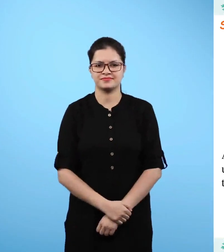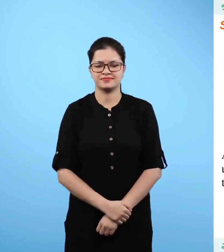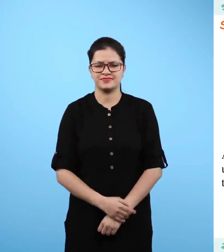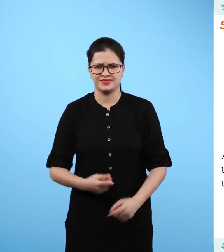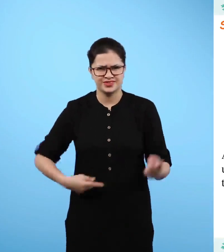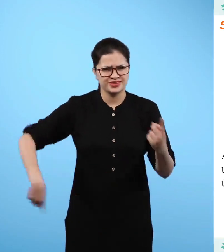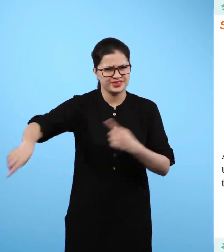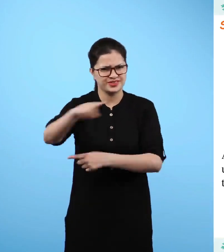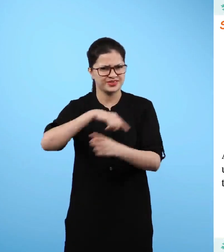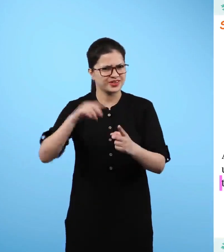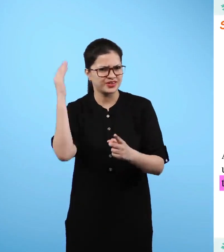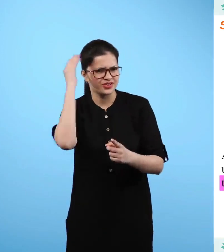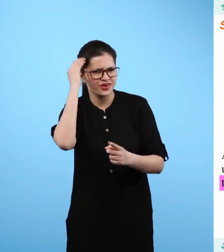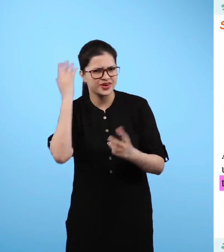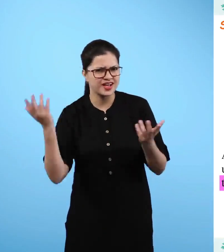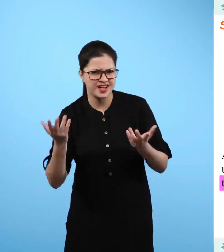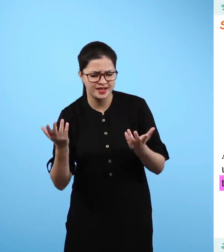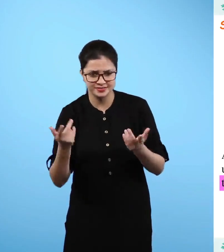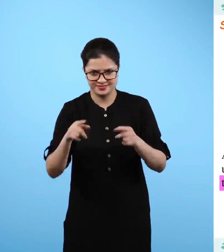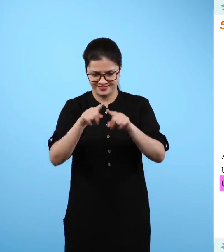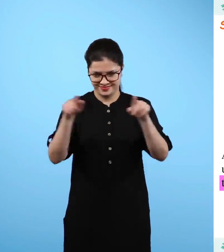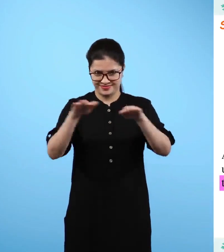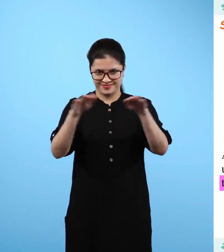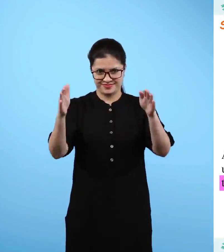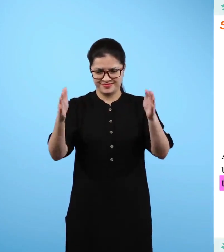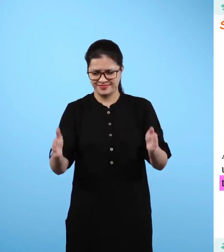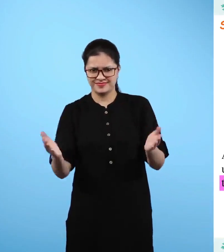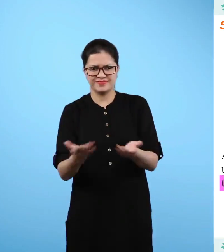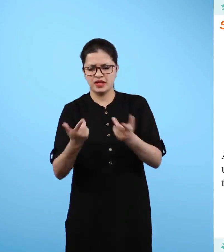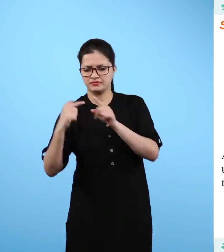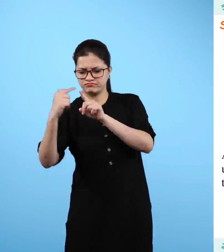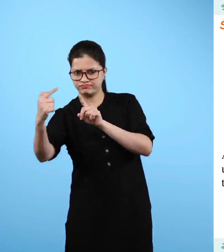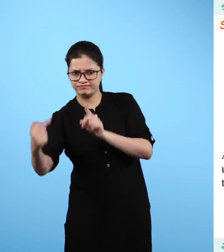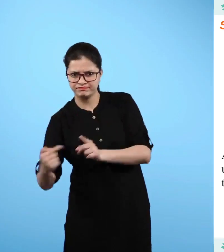He knows that all the faces of a cube are squares.